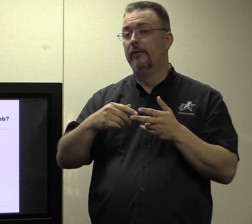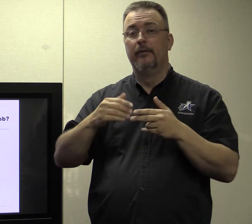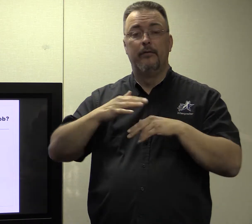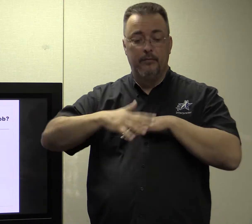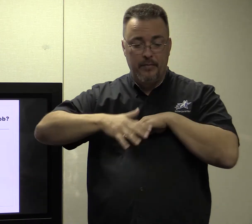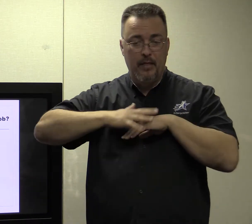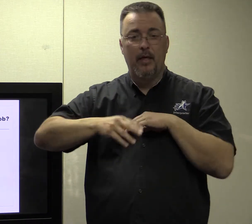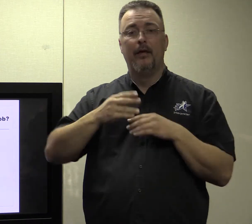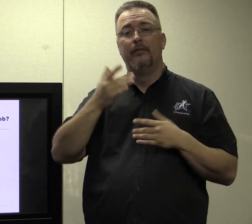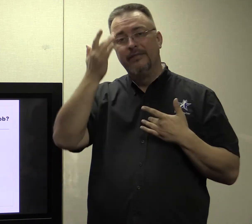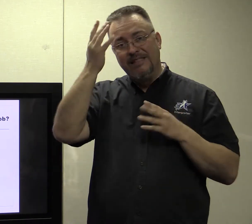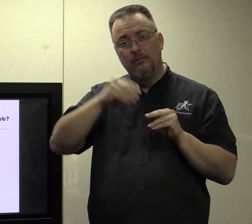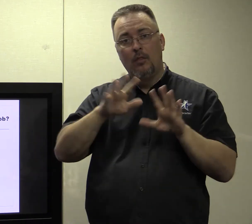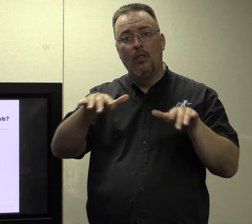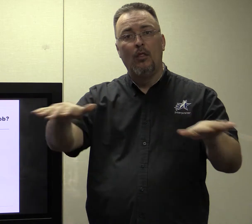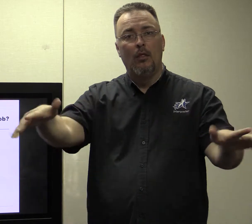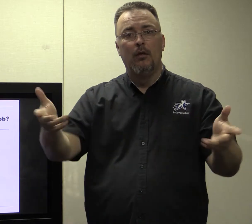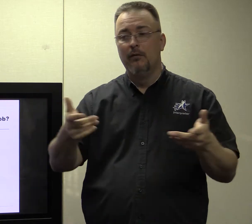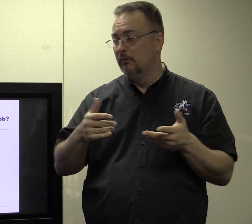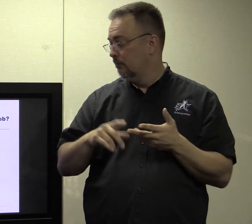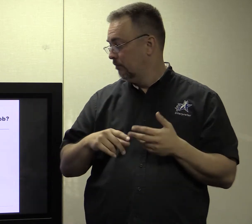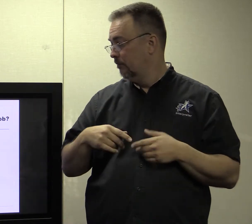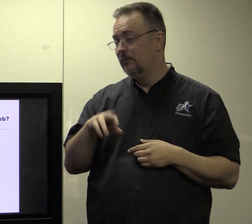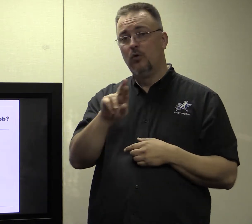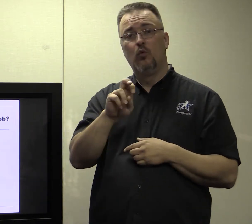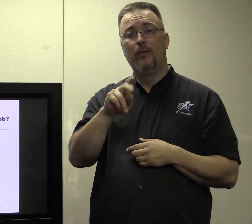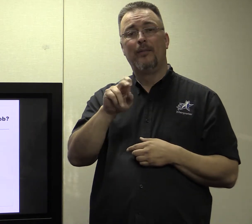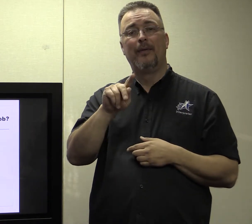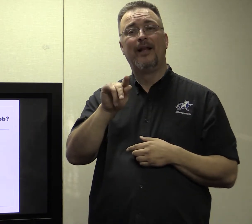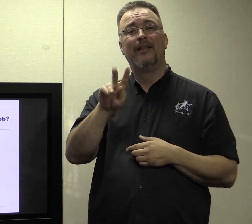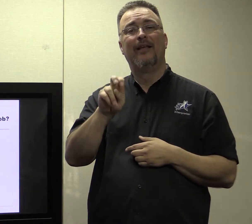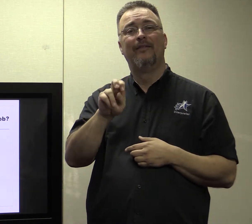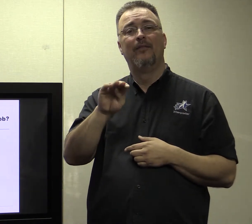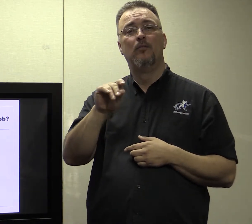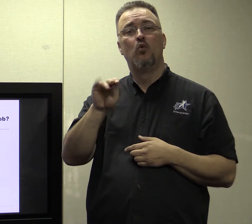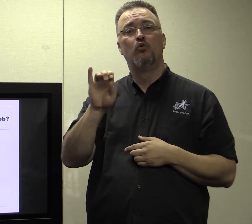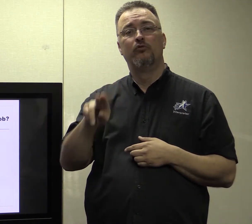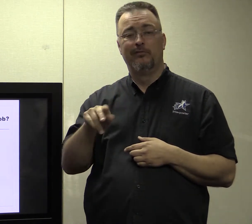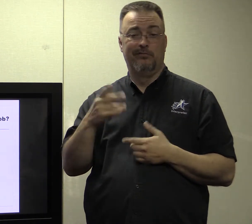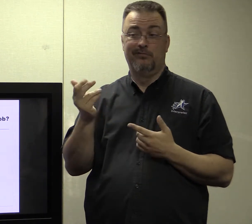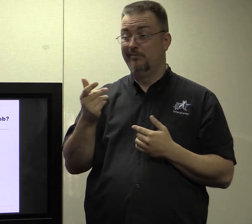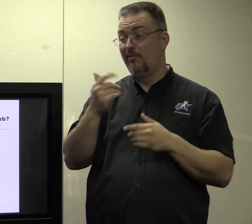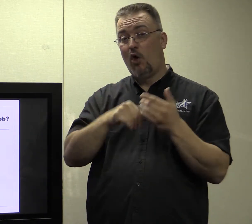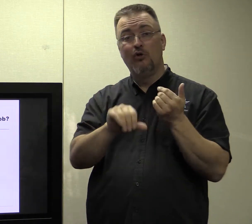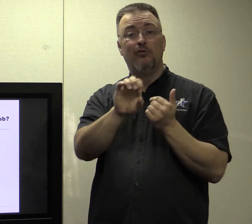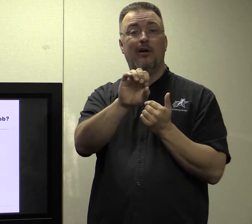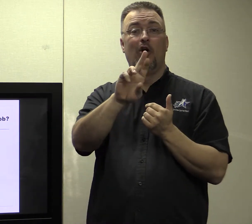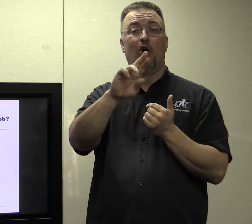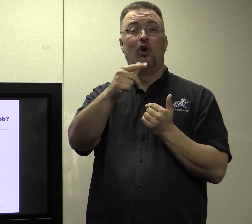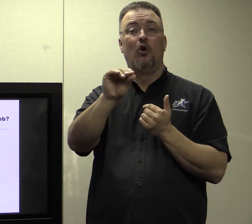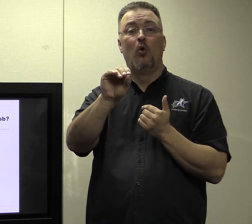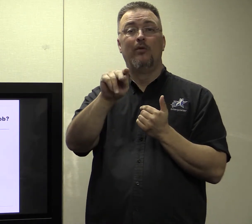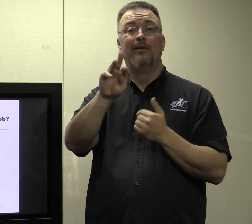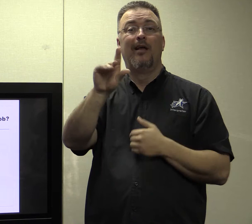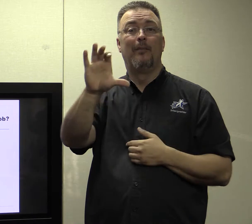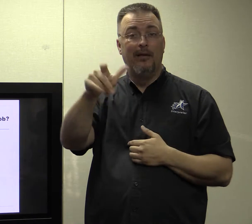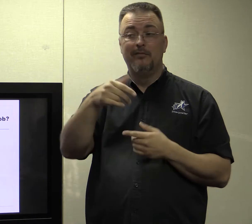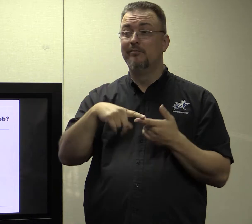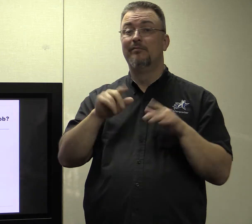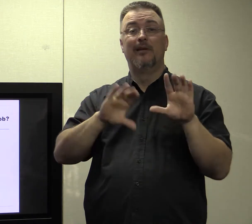pathogen, BBP. Repetitive motions, which comes under ergonomics. Chemicals. Equipment that you're